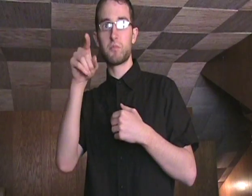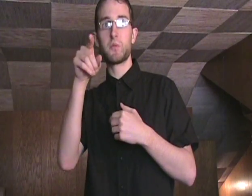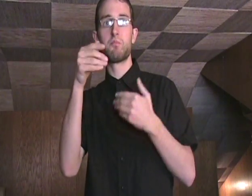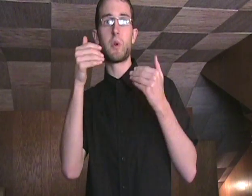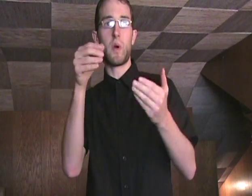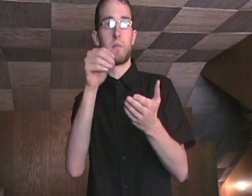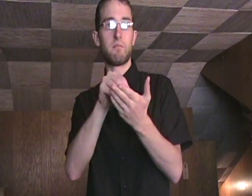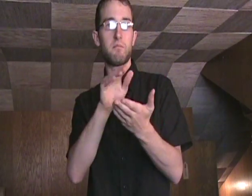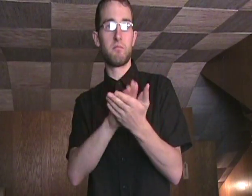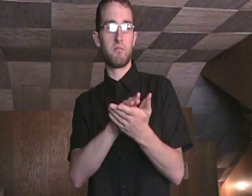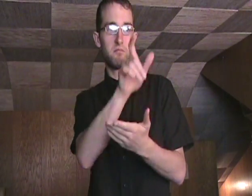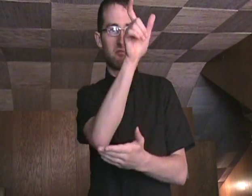So we have Britain's problem.